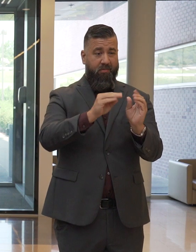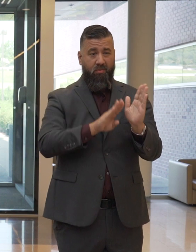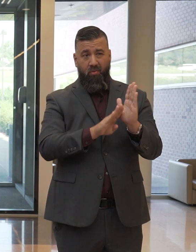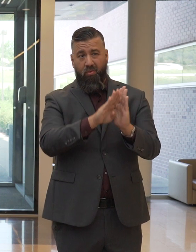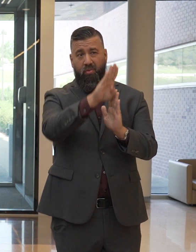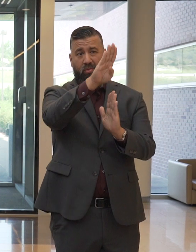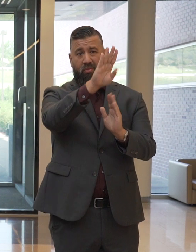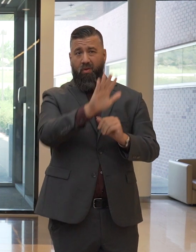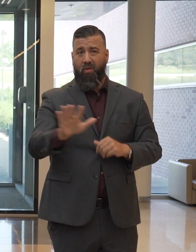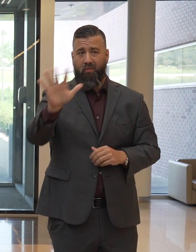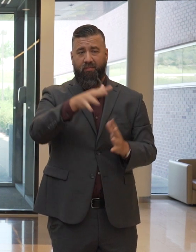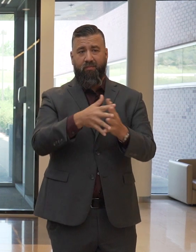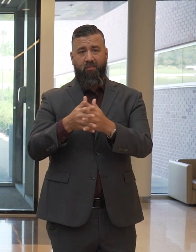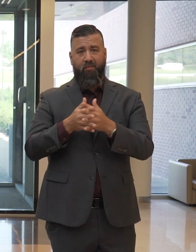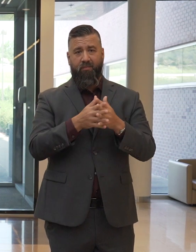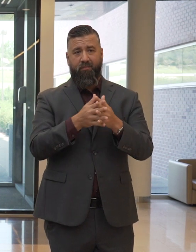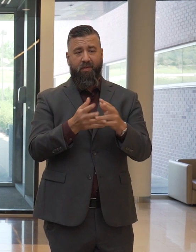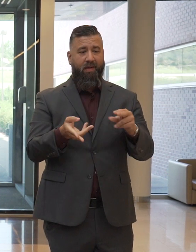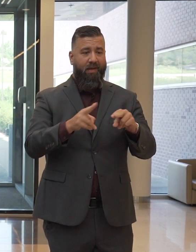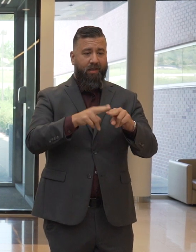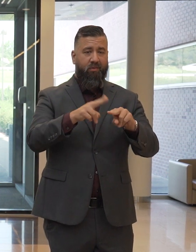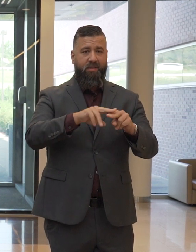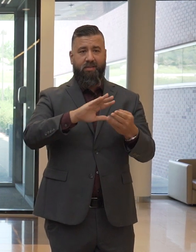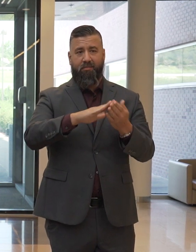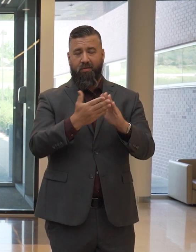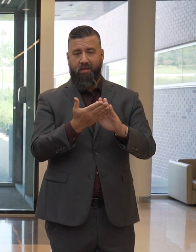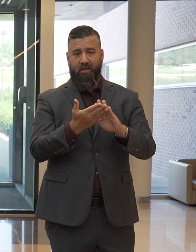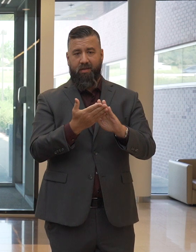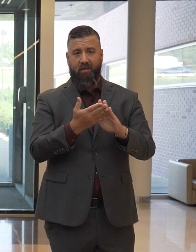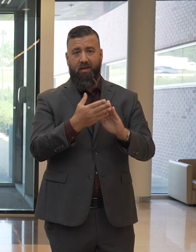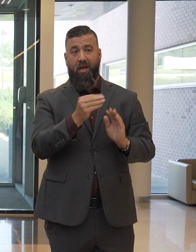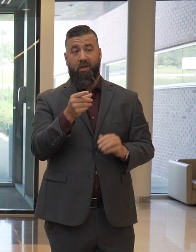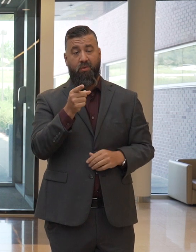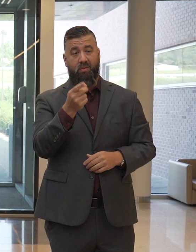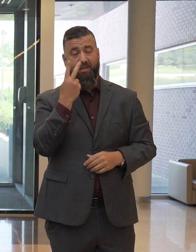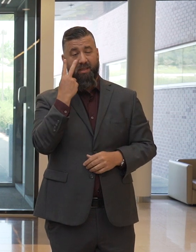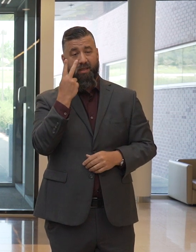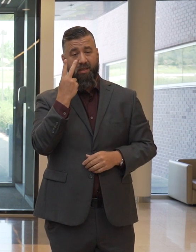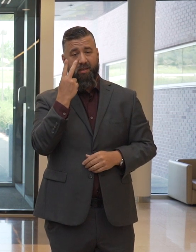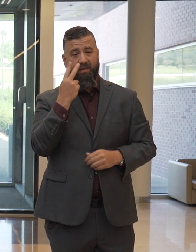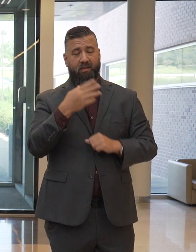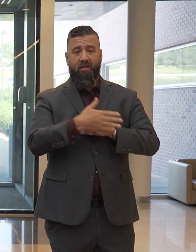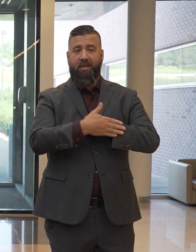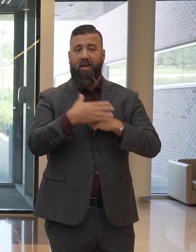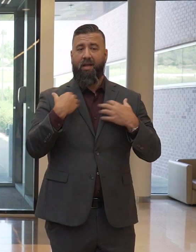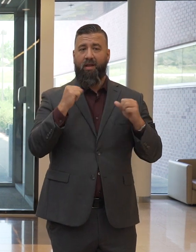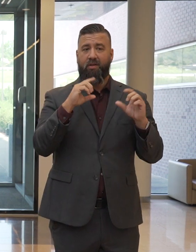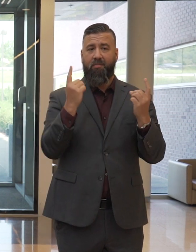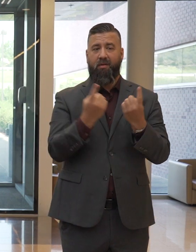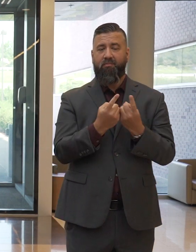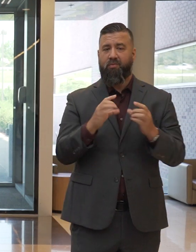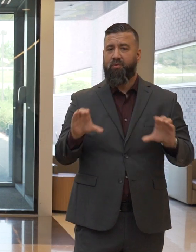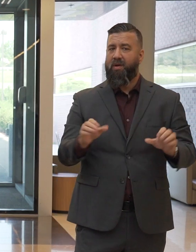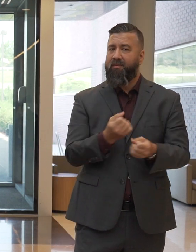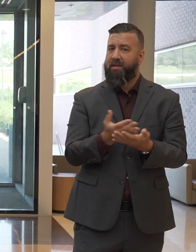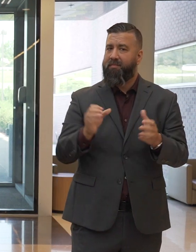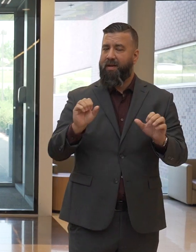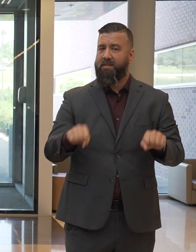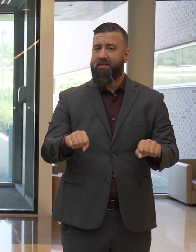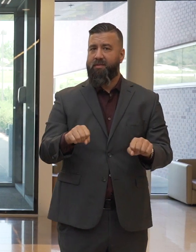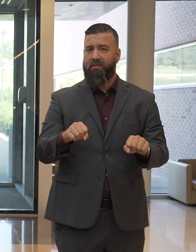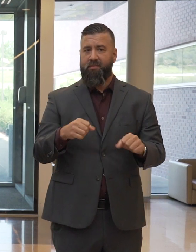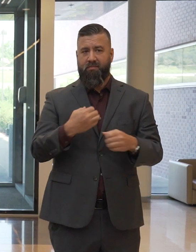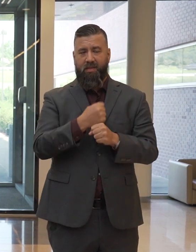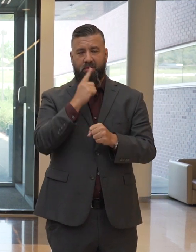going up across the country. They're increasing in our community. And you'll see your county health department doing everything possible to get